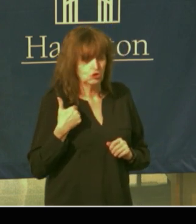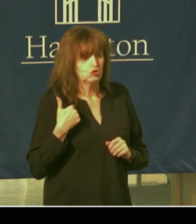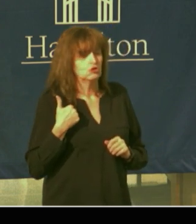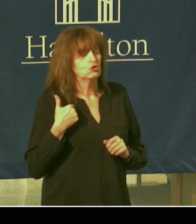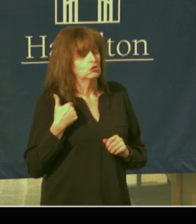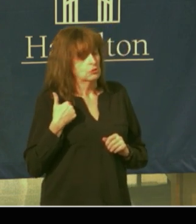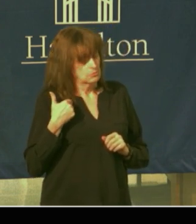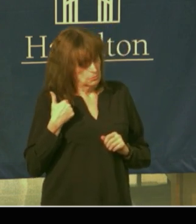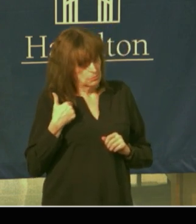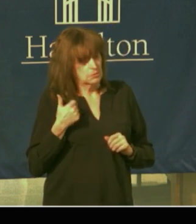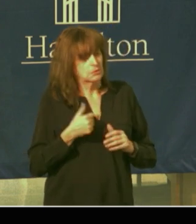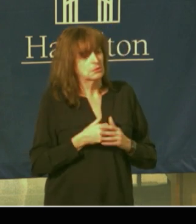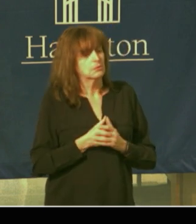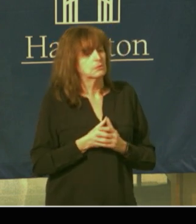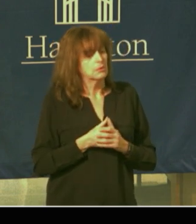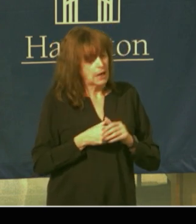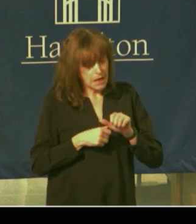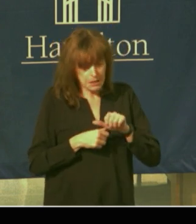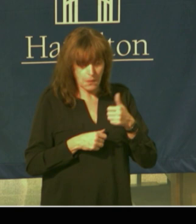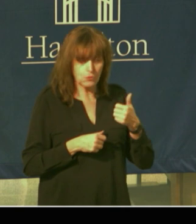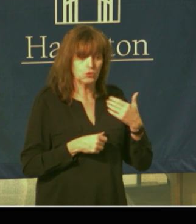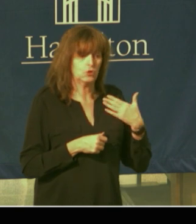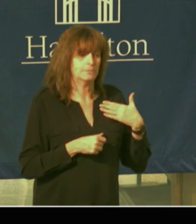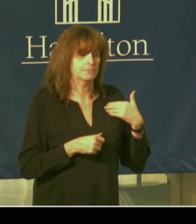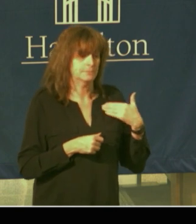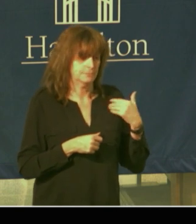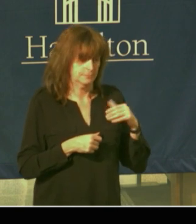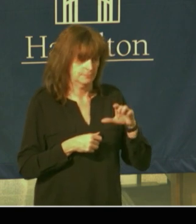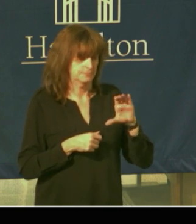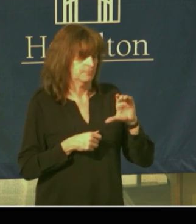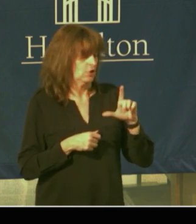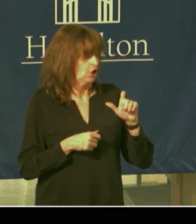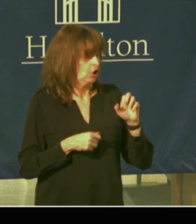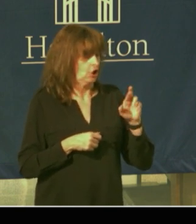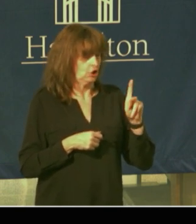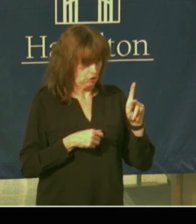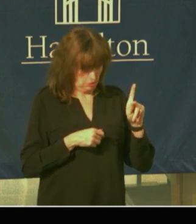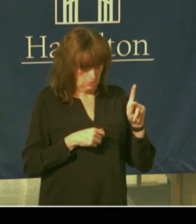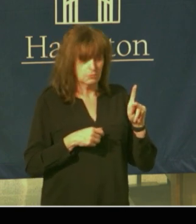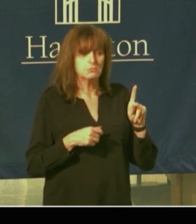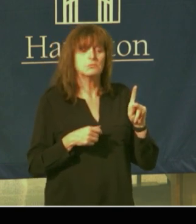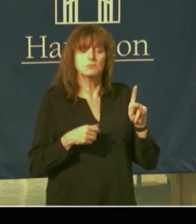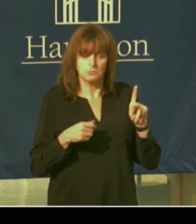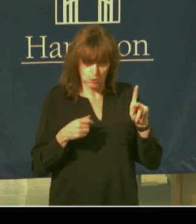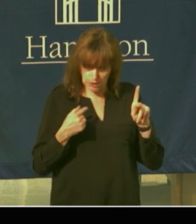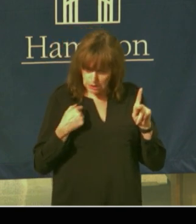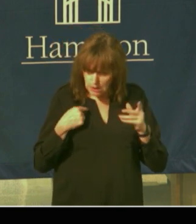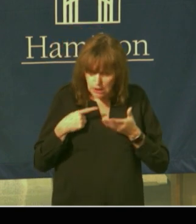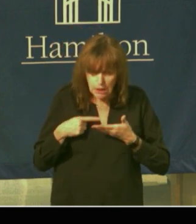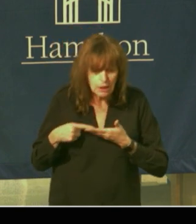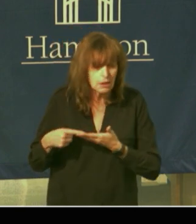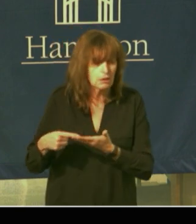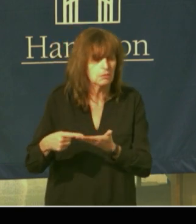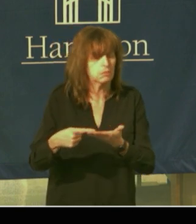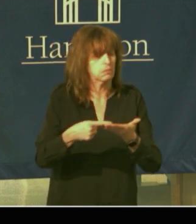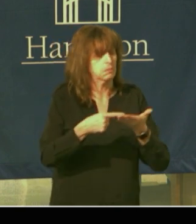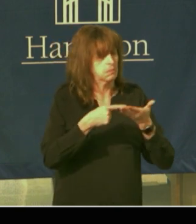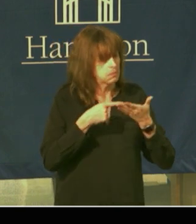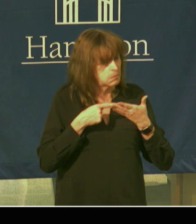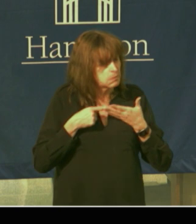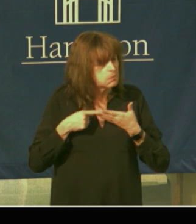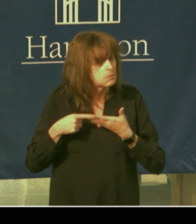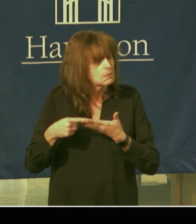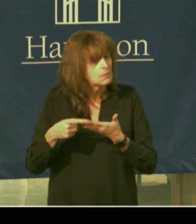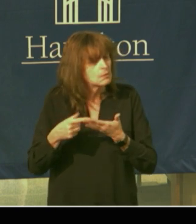kind of supports that the province is exercising, their thoughts and ideas about what they might be doing in coming